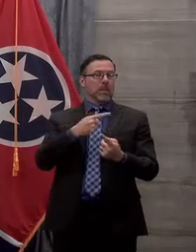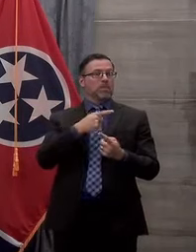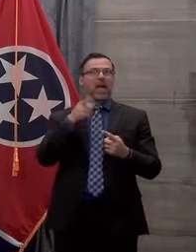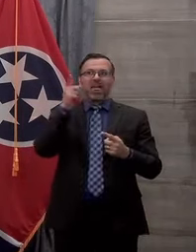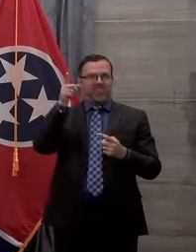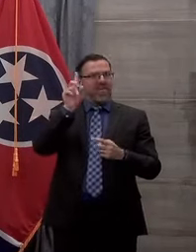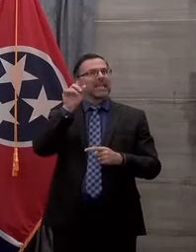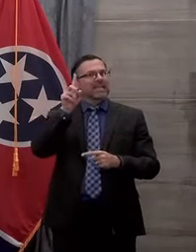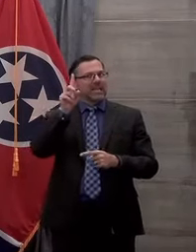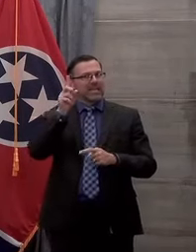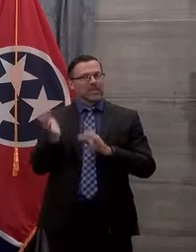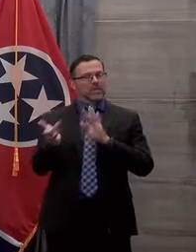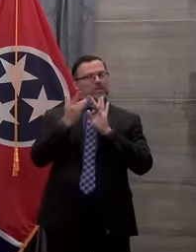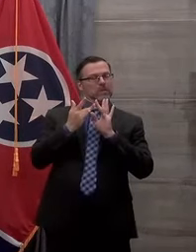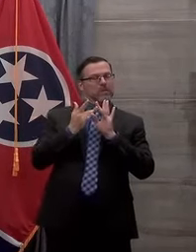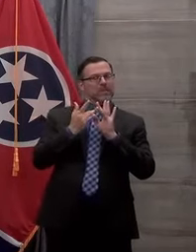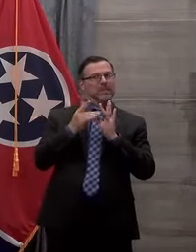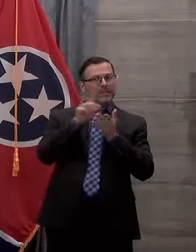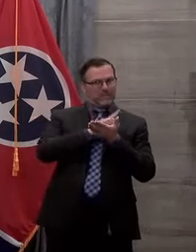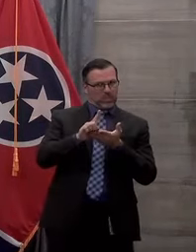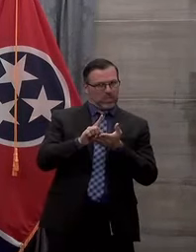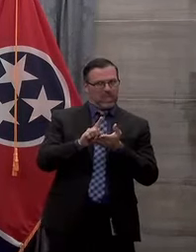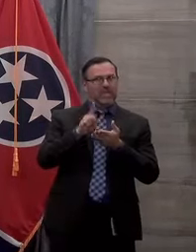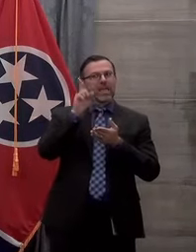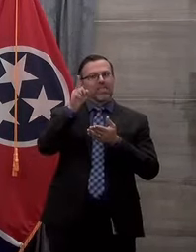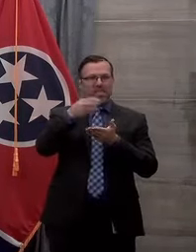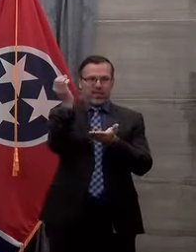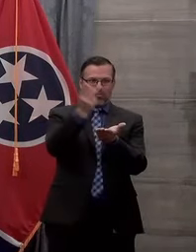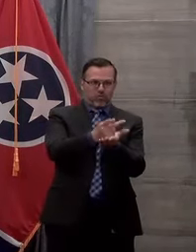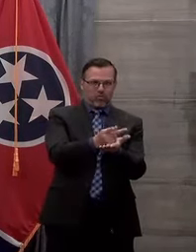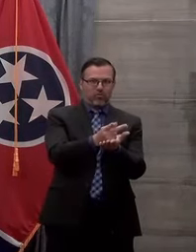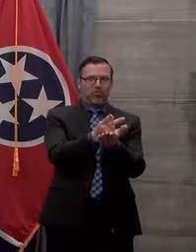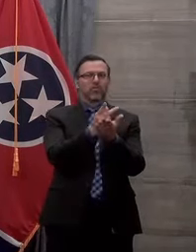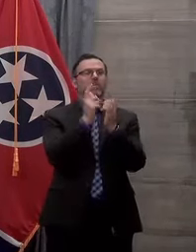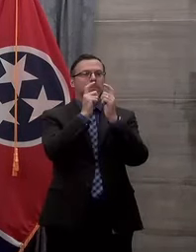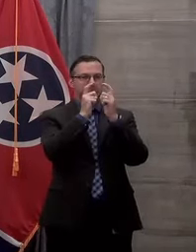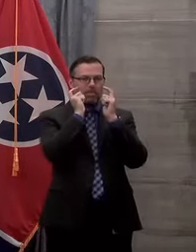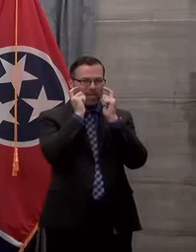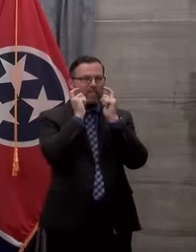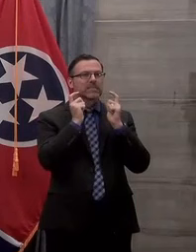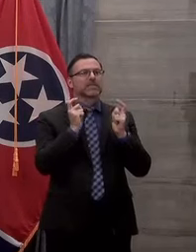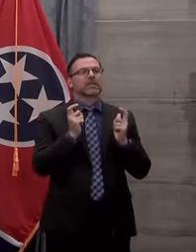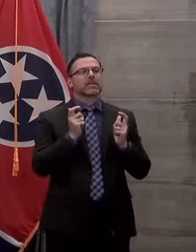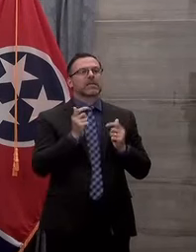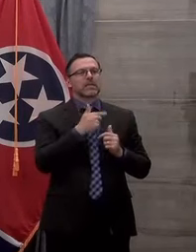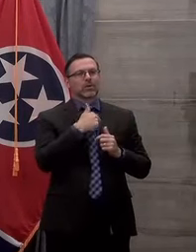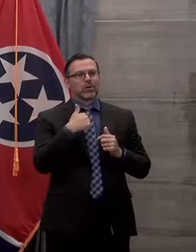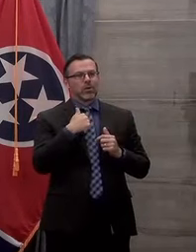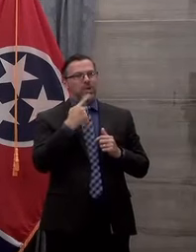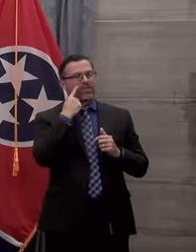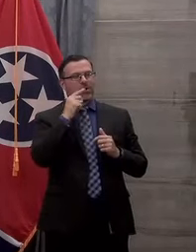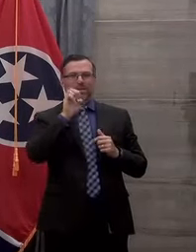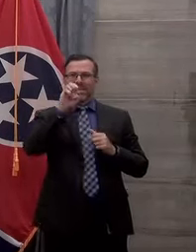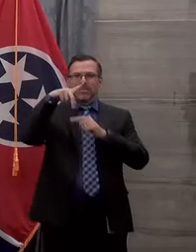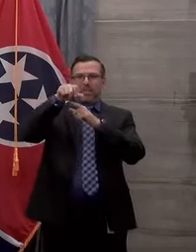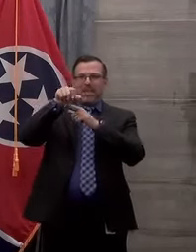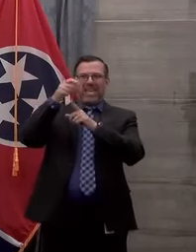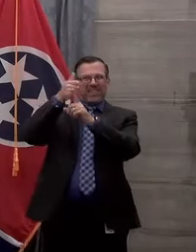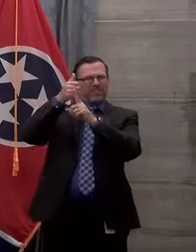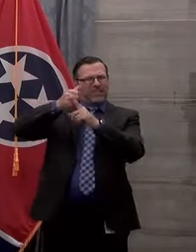surprised earlier this week to get a full report of safety from the EPA, which we consider to be the gold standard on